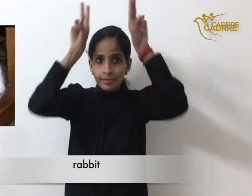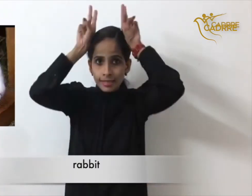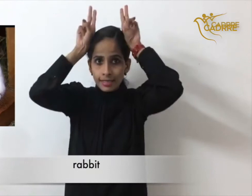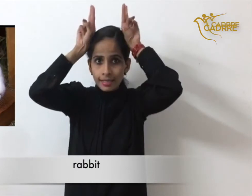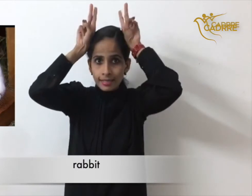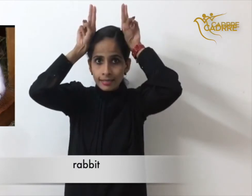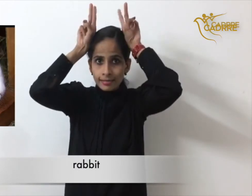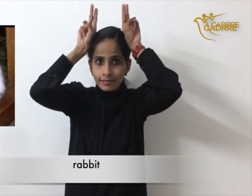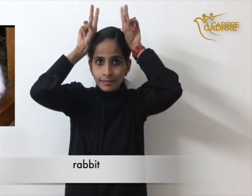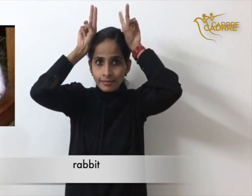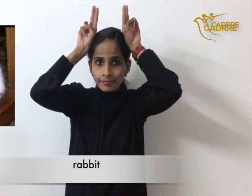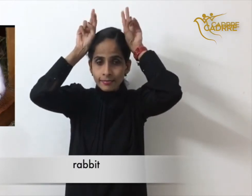Rabbit.